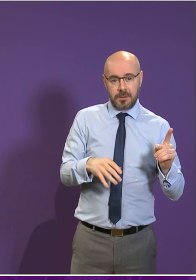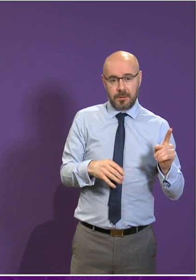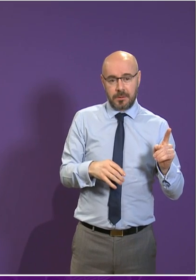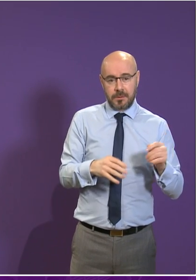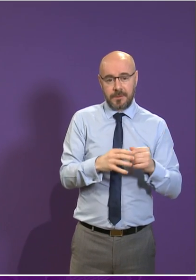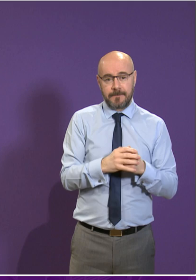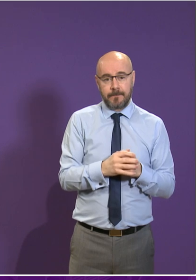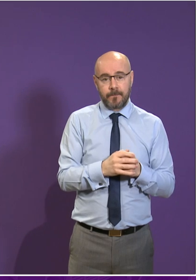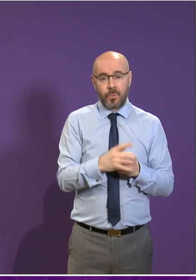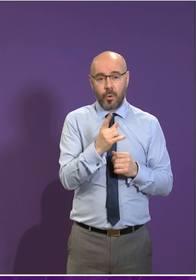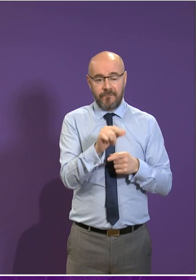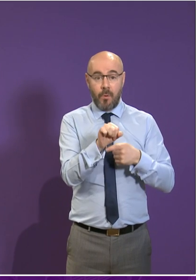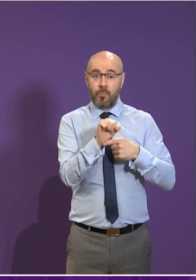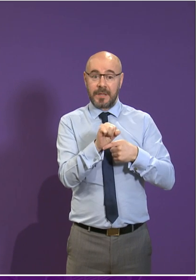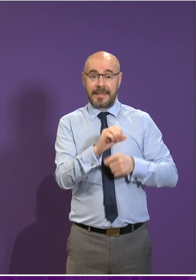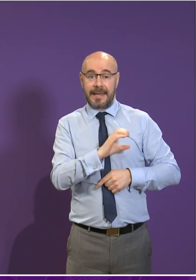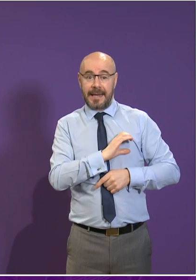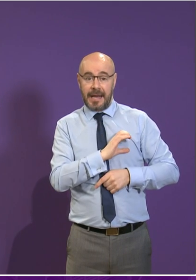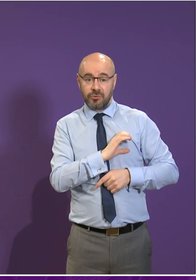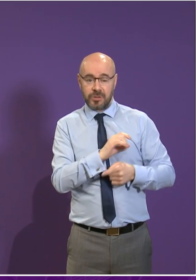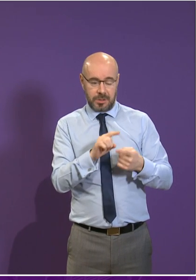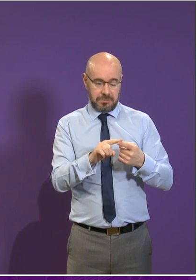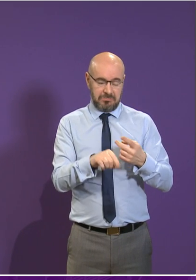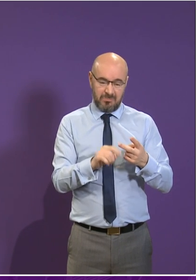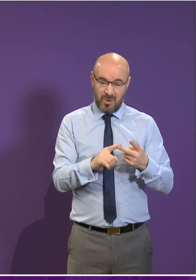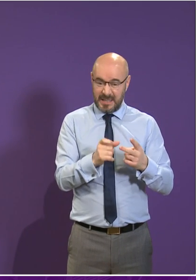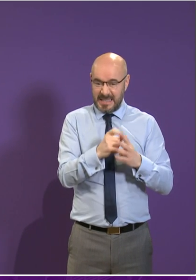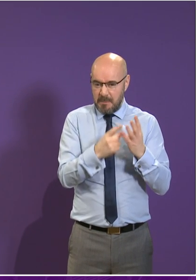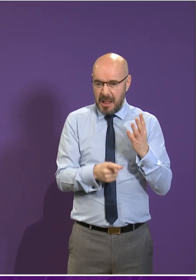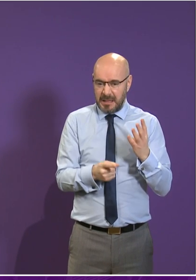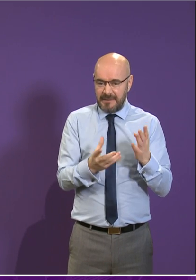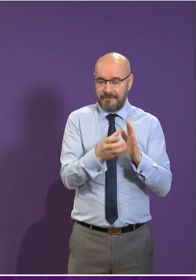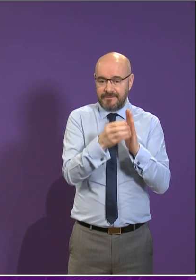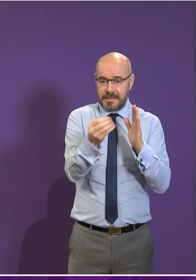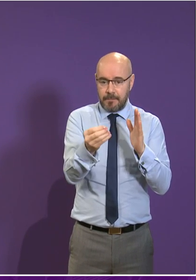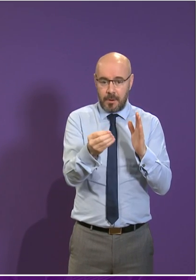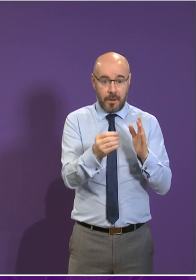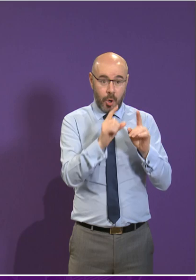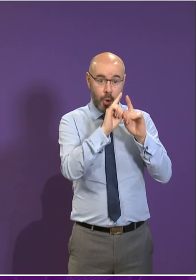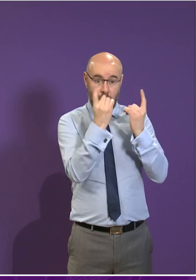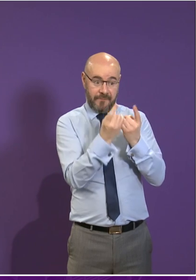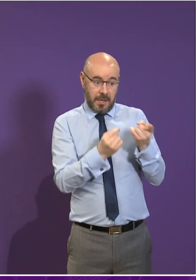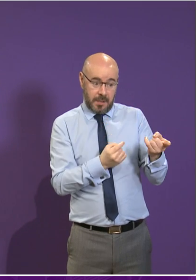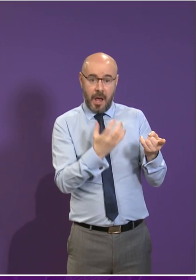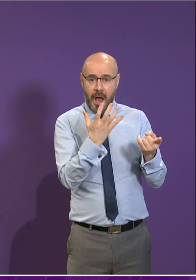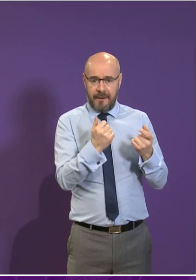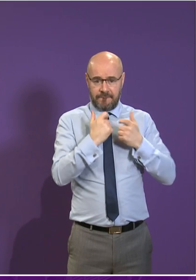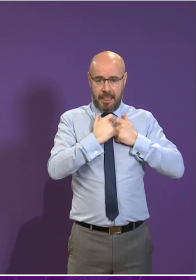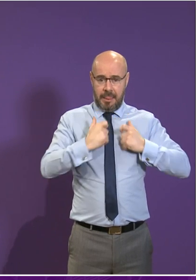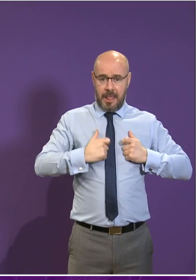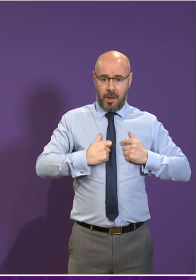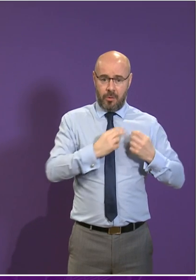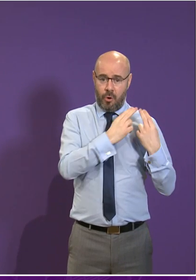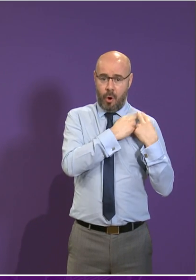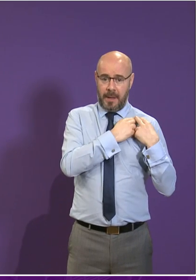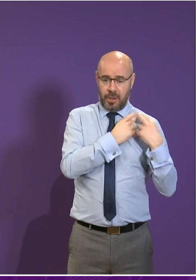of protected characteristics and disability, then the institution has a legal obligation to do things